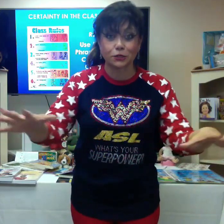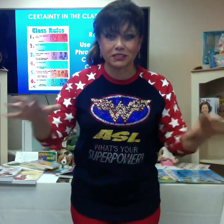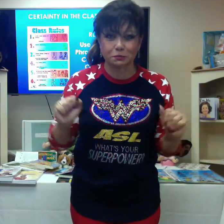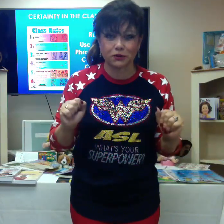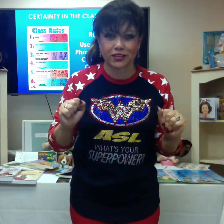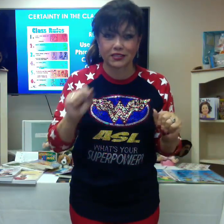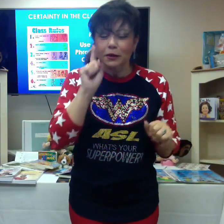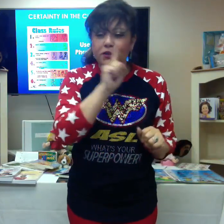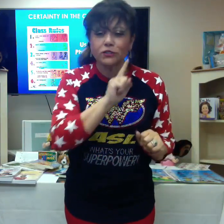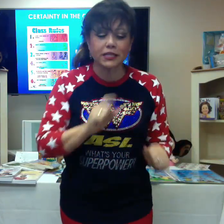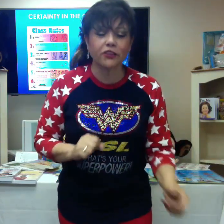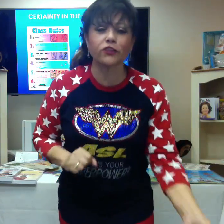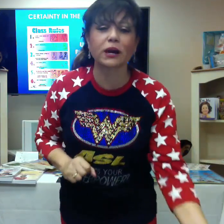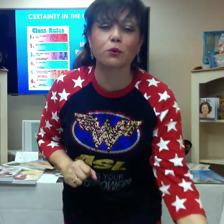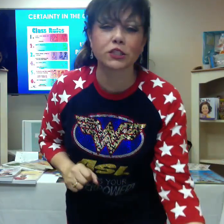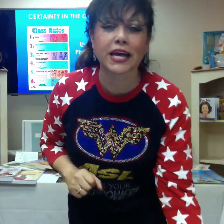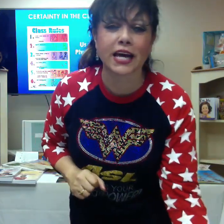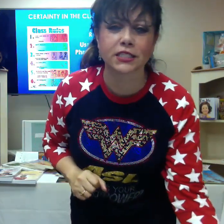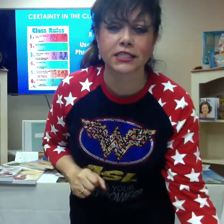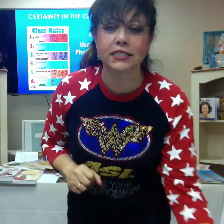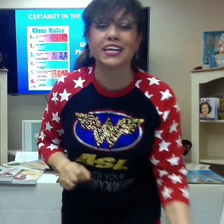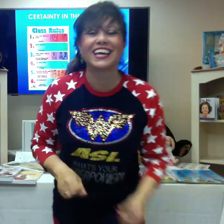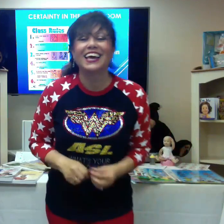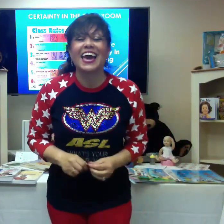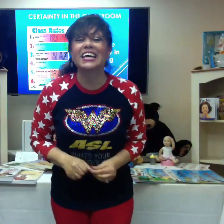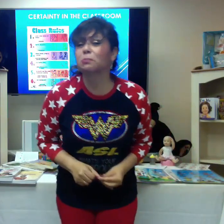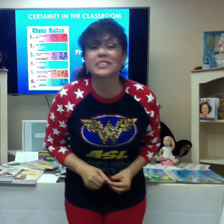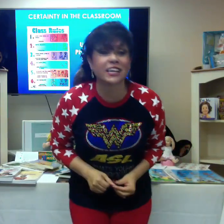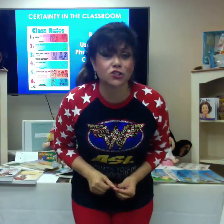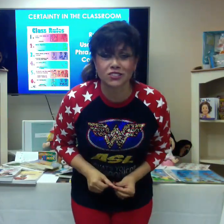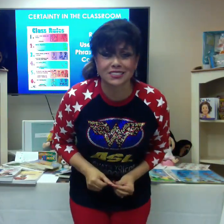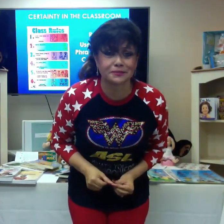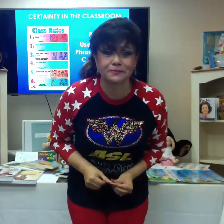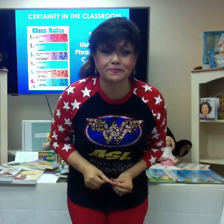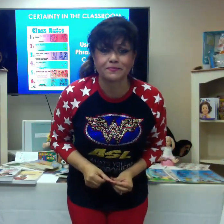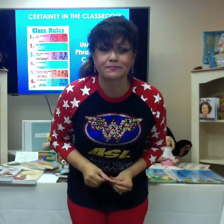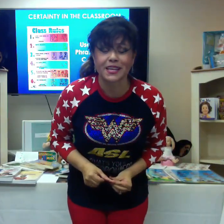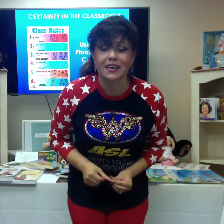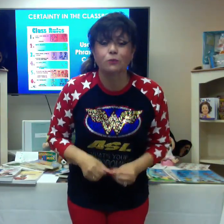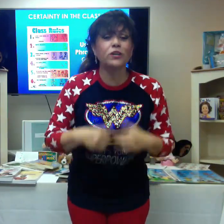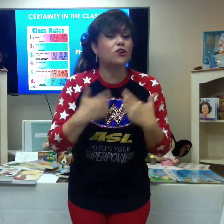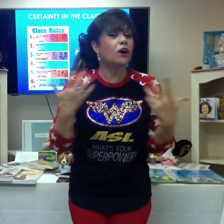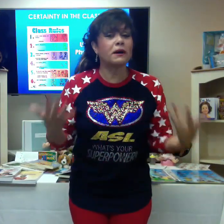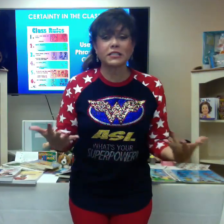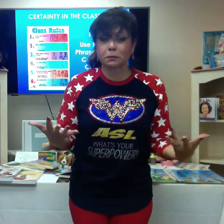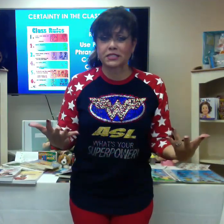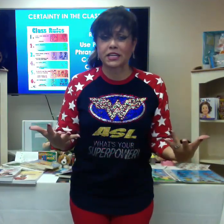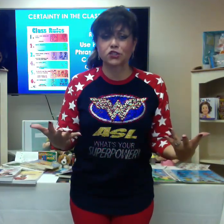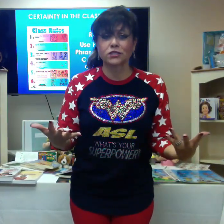classroom experience. Here's another thing I wanted to add to this. Expectations. We talk about